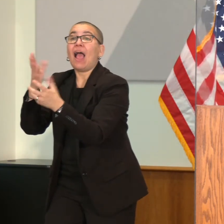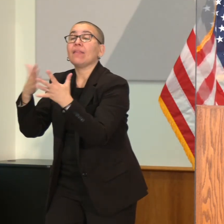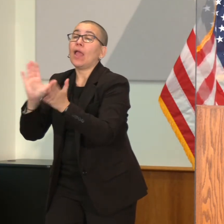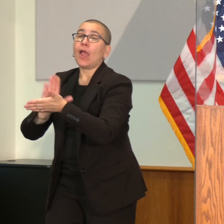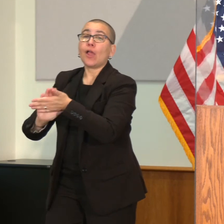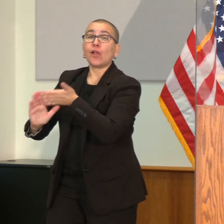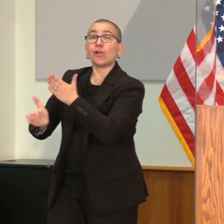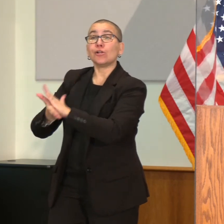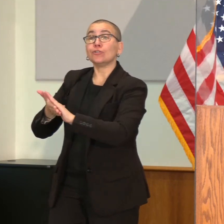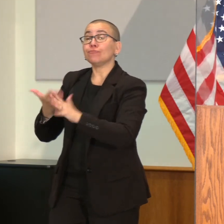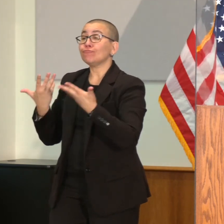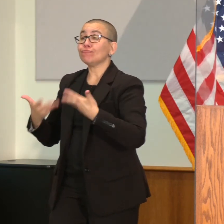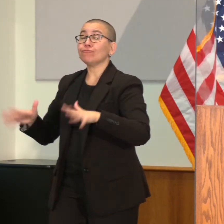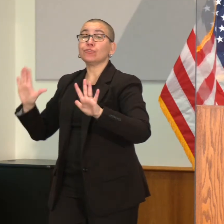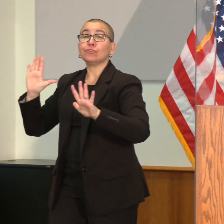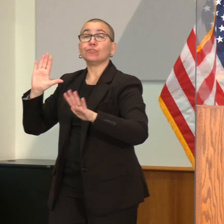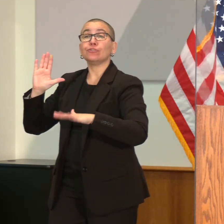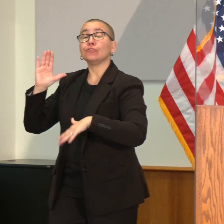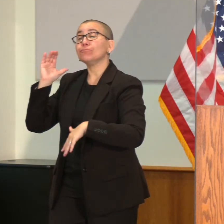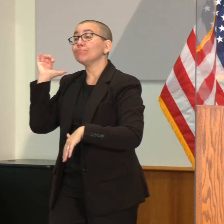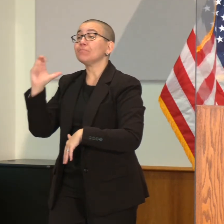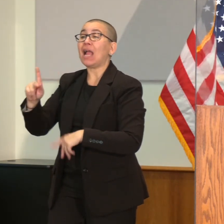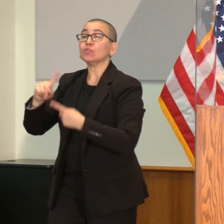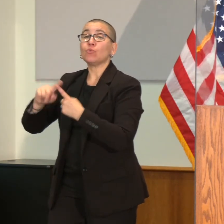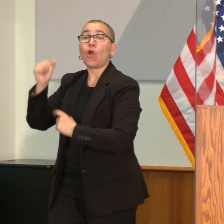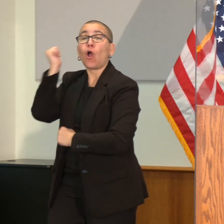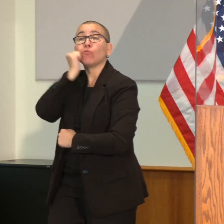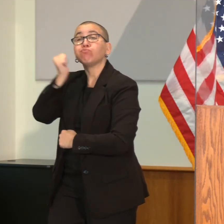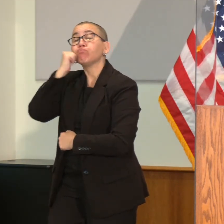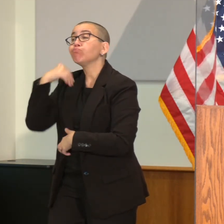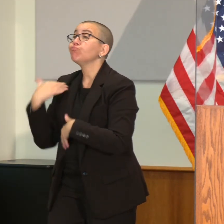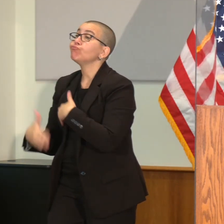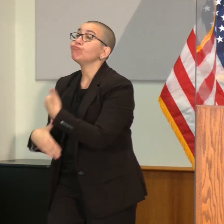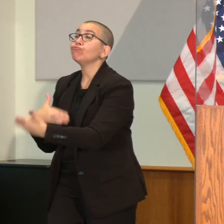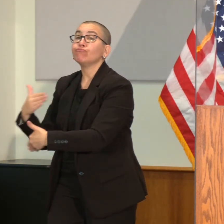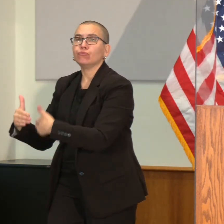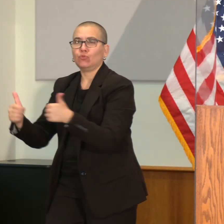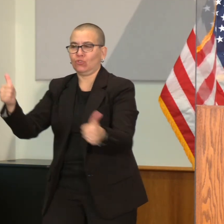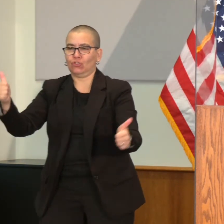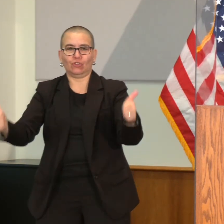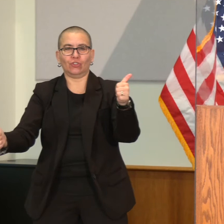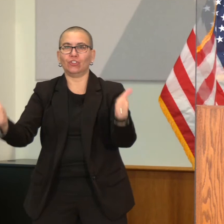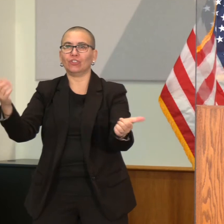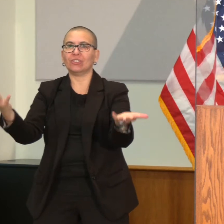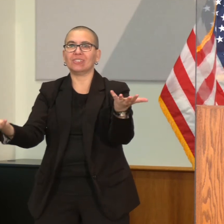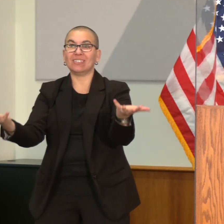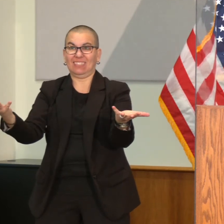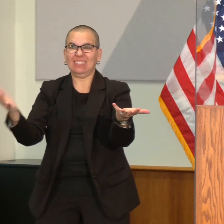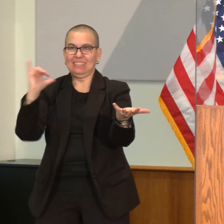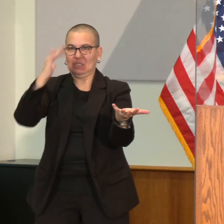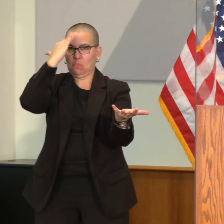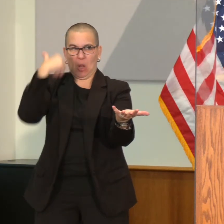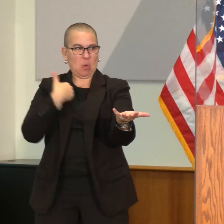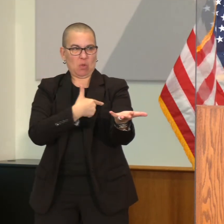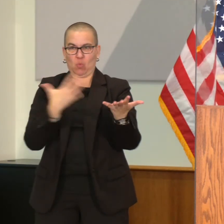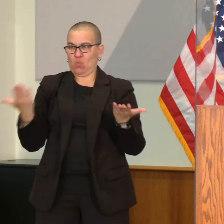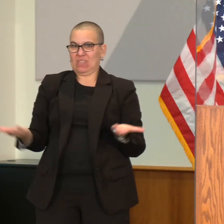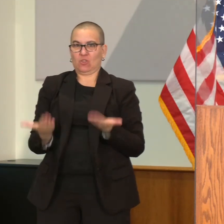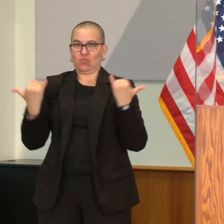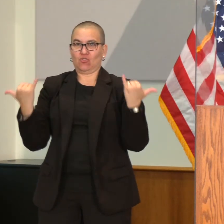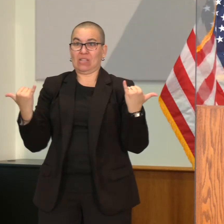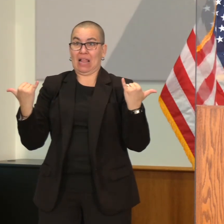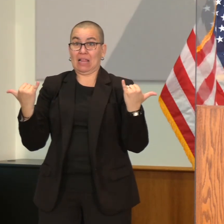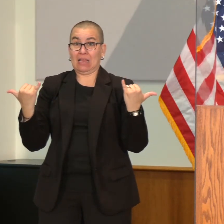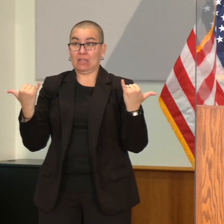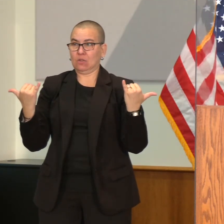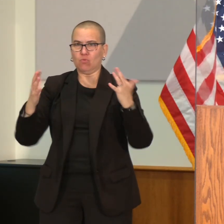action, which frankly is what got us here in the first place. So I am so ready to work in partnership